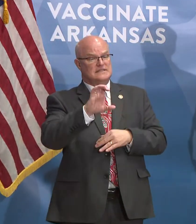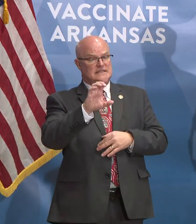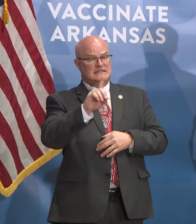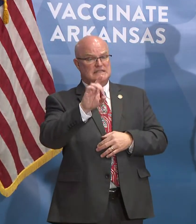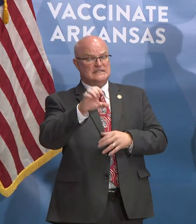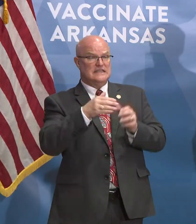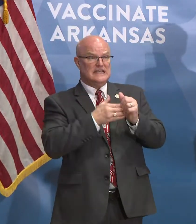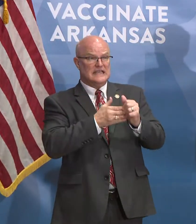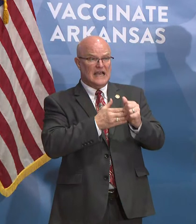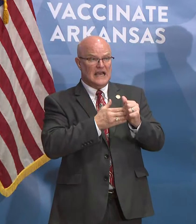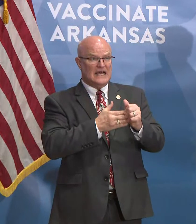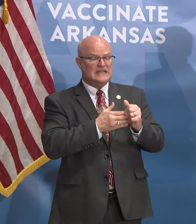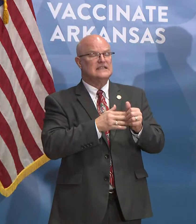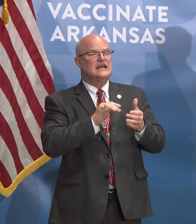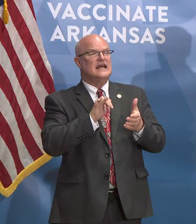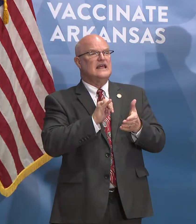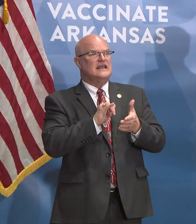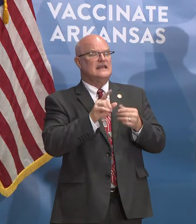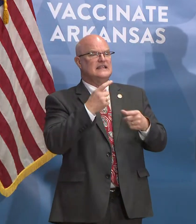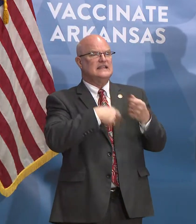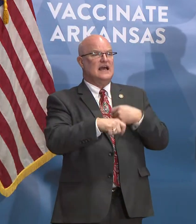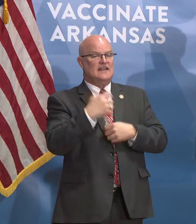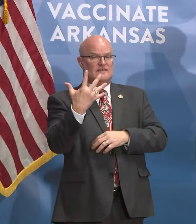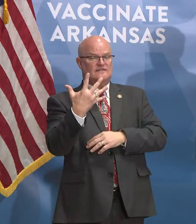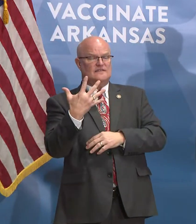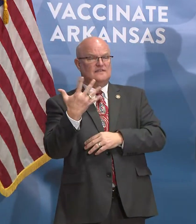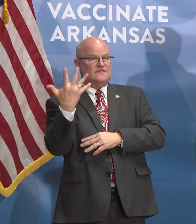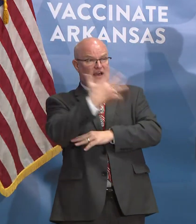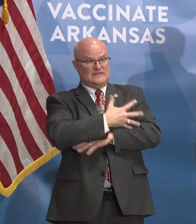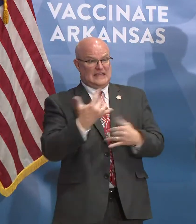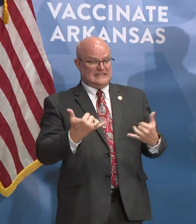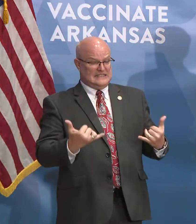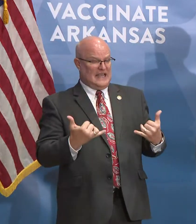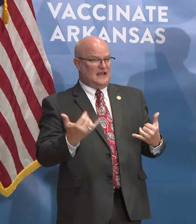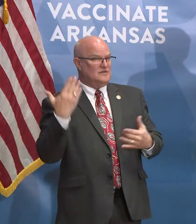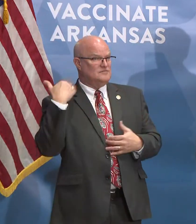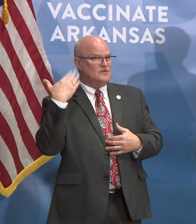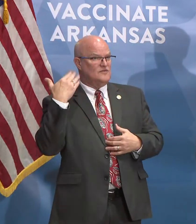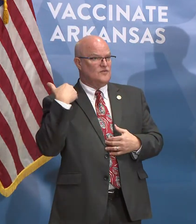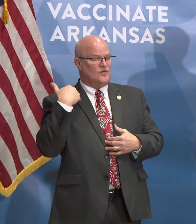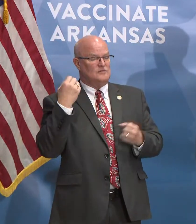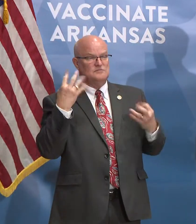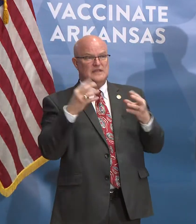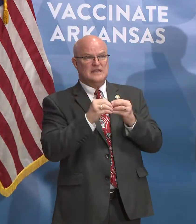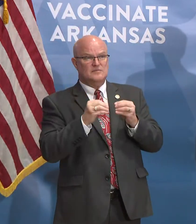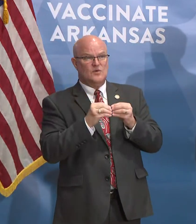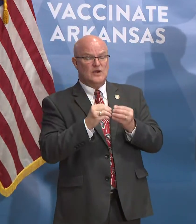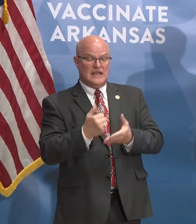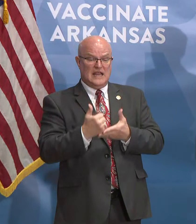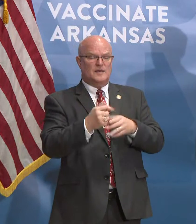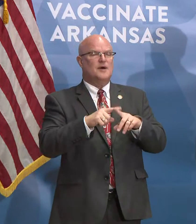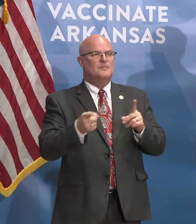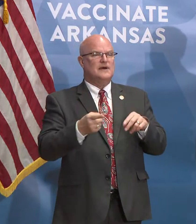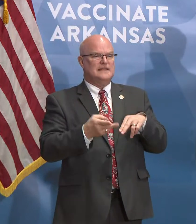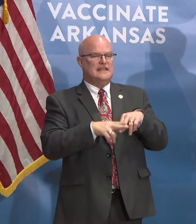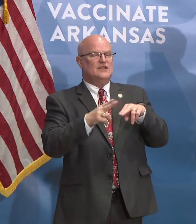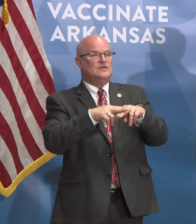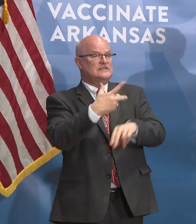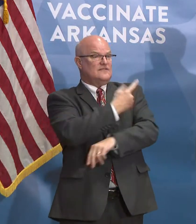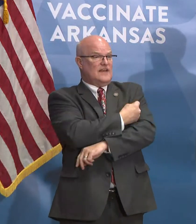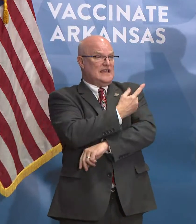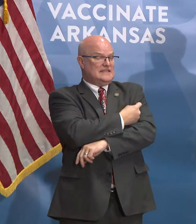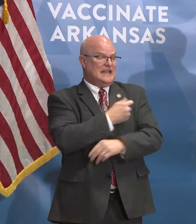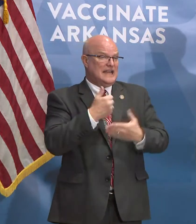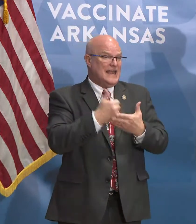the downtime to 5 days that they have to be out. That helps. But of course, the increase in